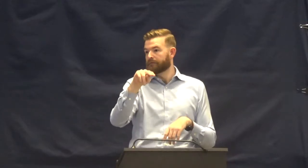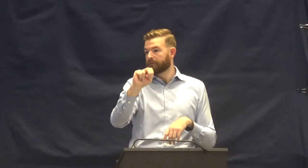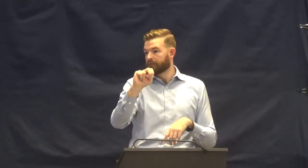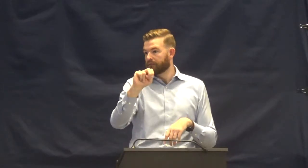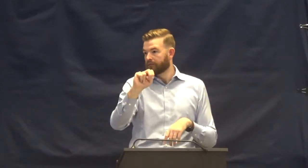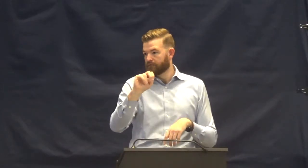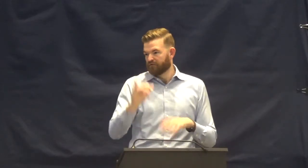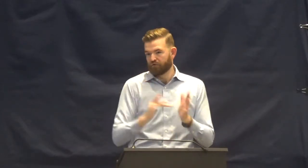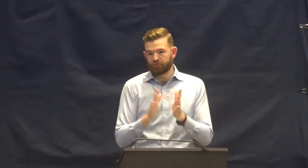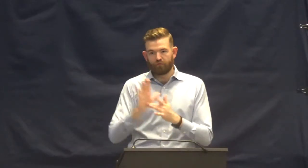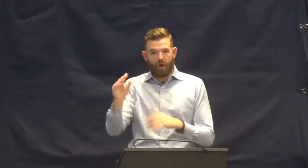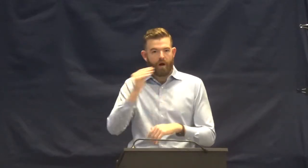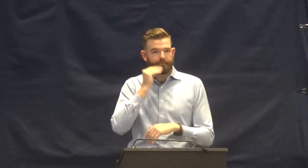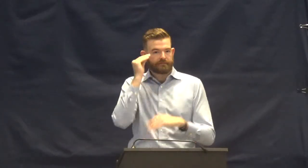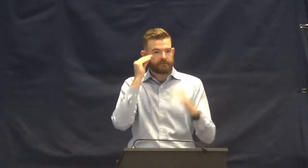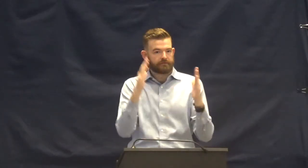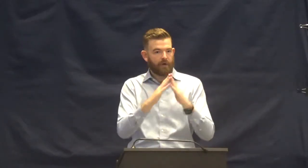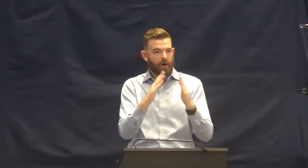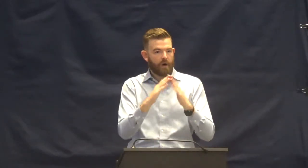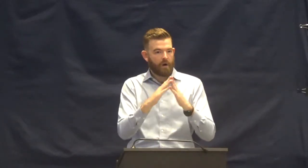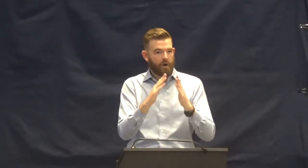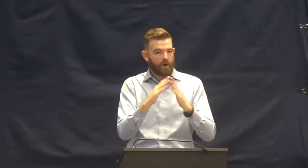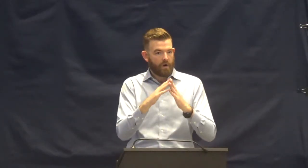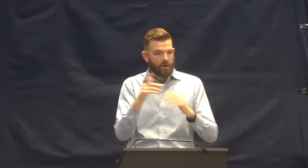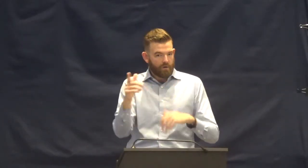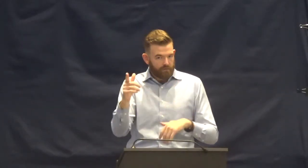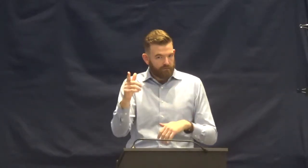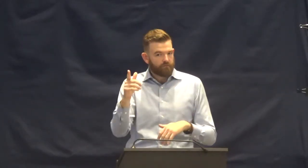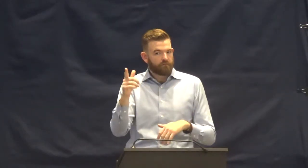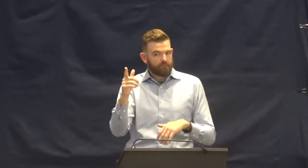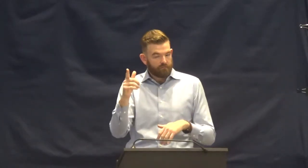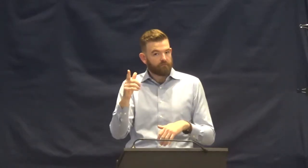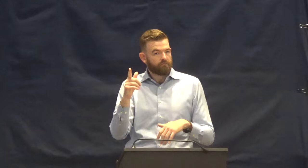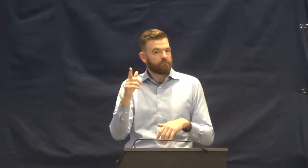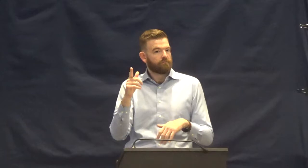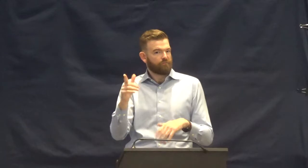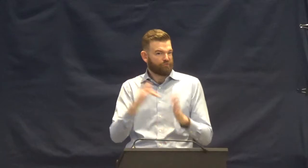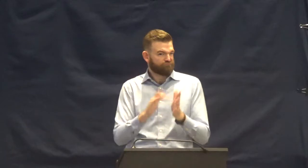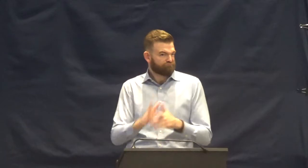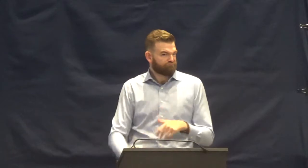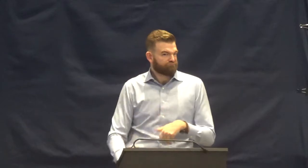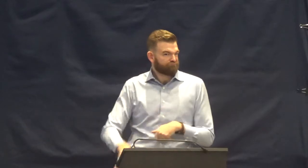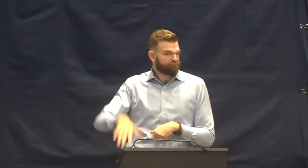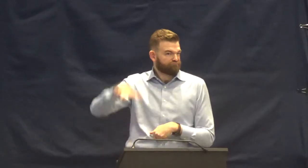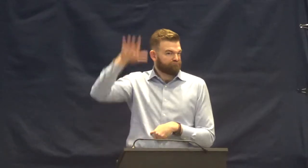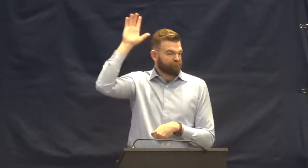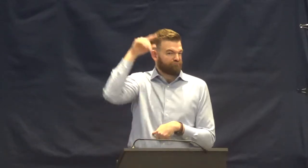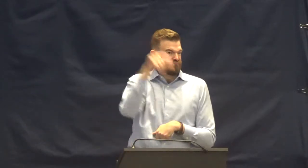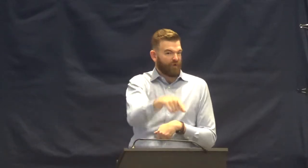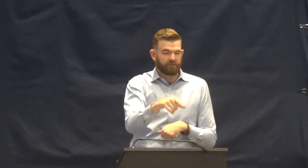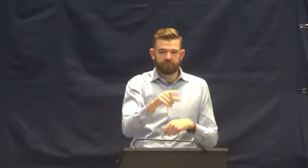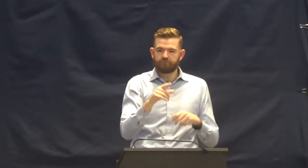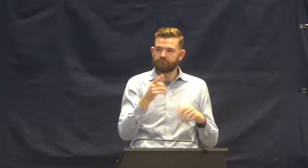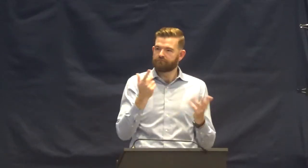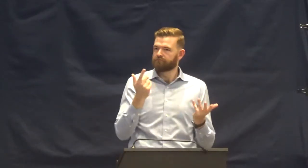He's come to the Nazarenes. That was his hometown, was in Nazareth. That's where he grew up.